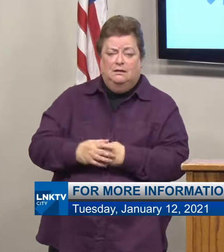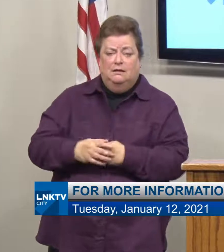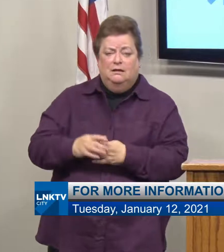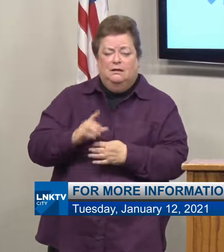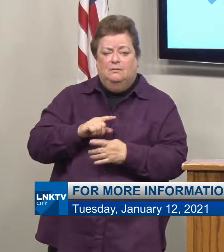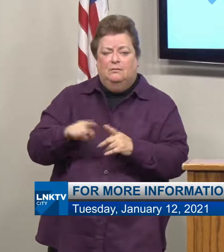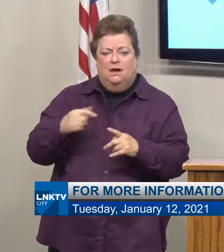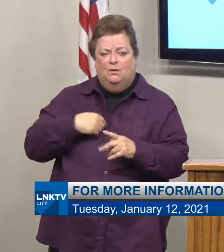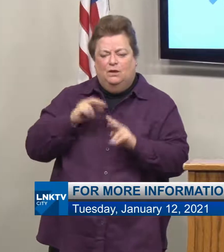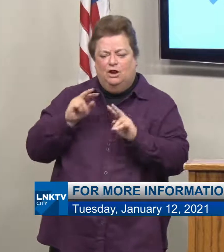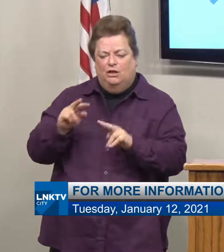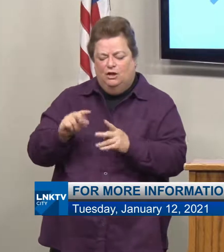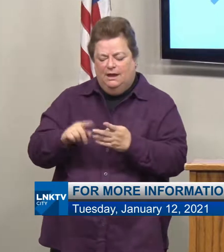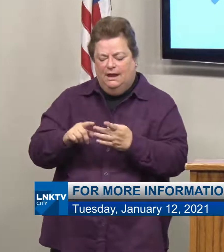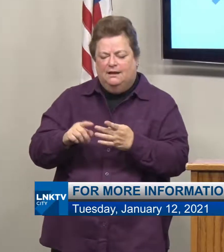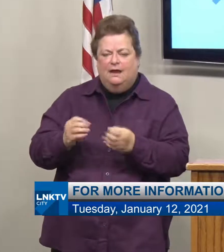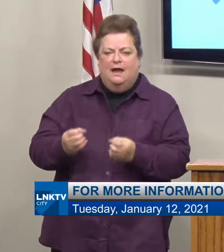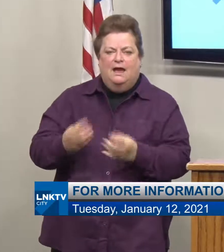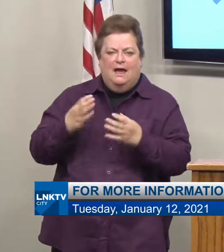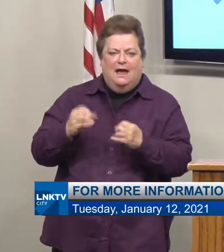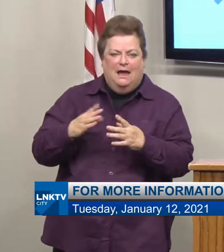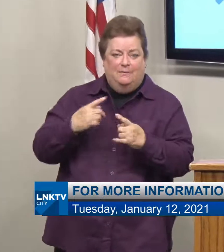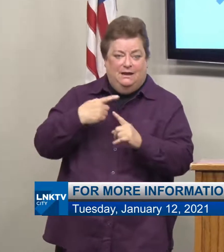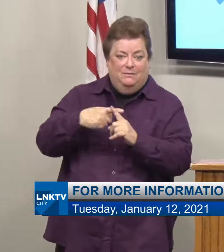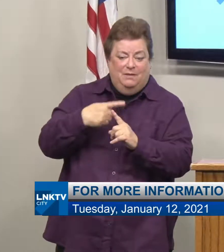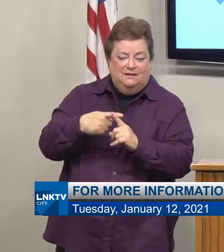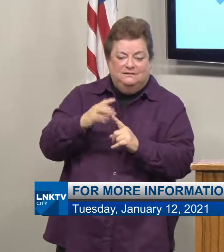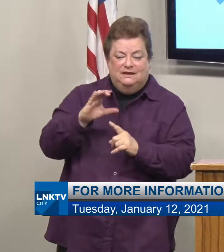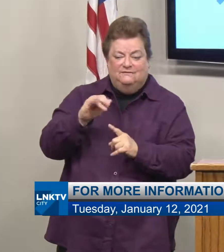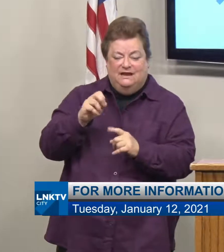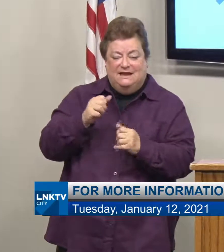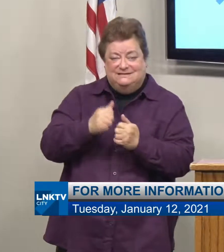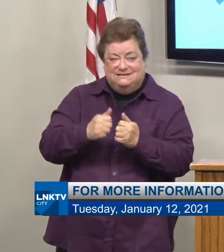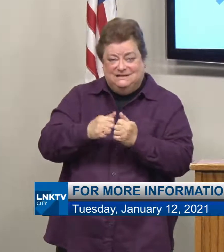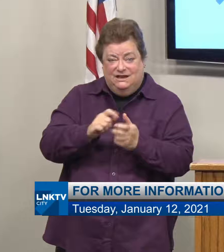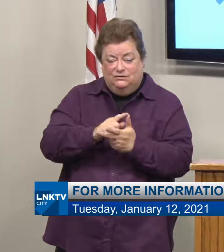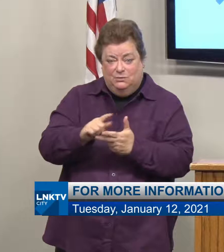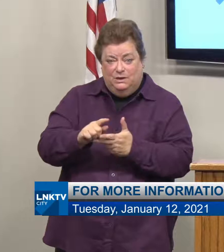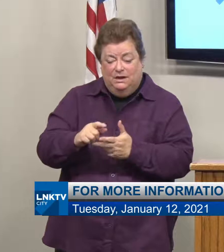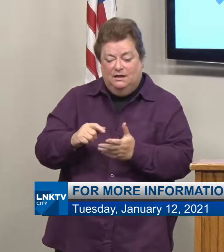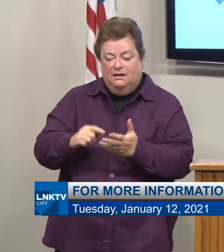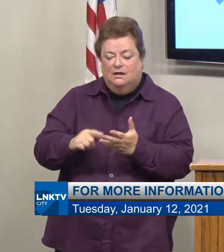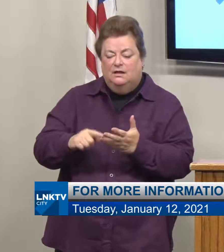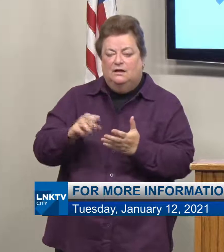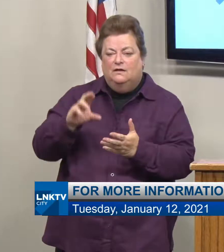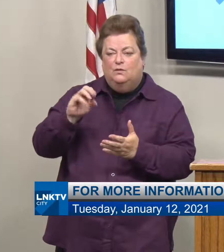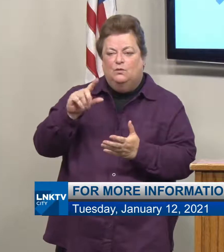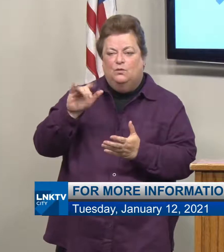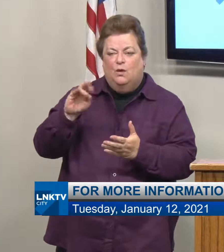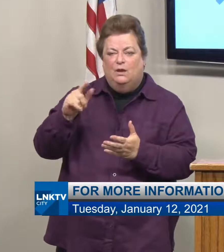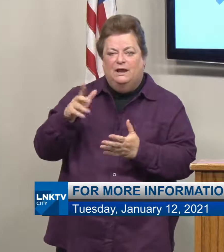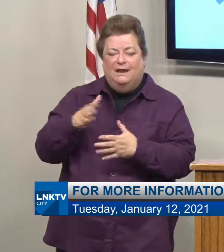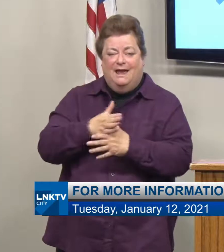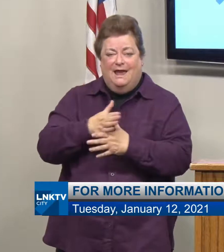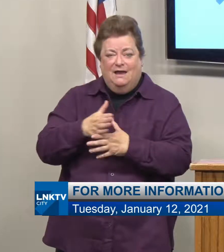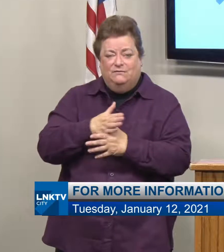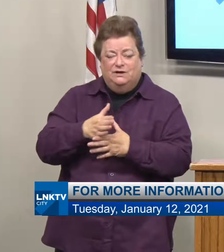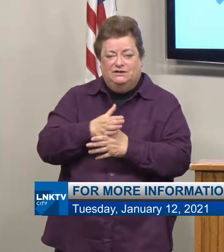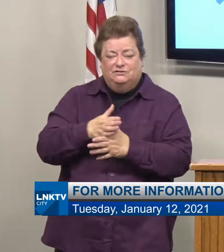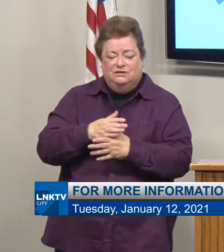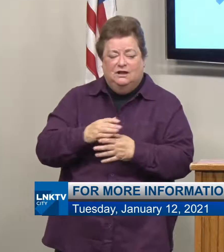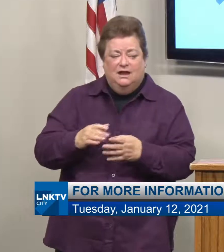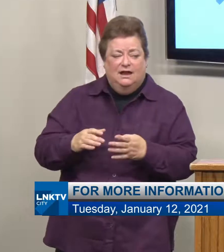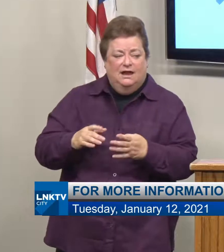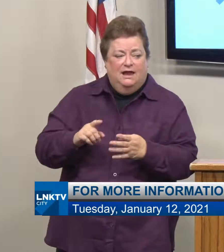looking at our number of cases that we have per week. We talked about that 7-day rolling average. And as we've